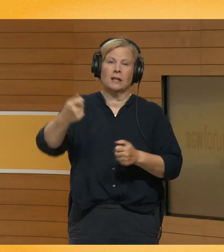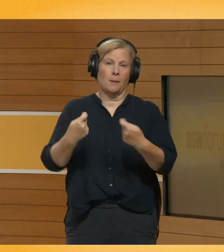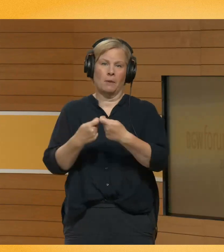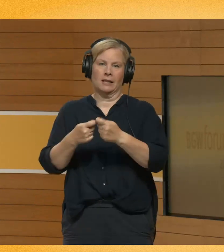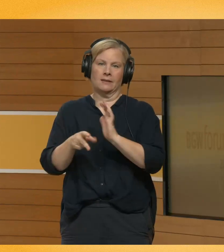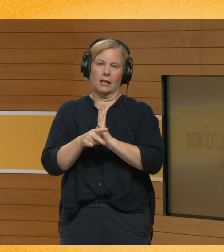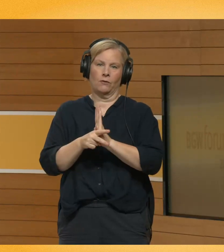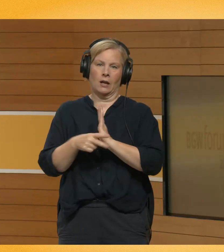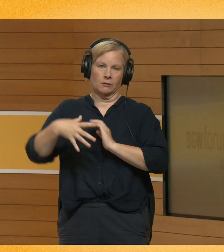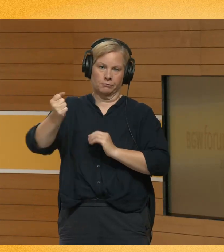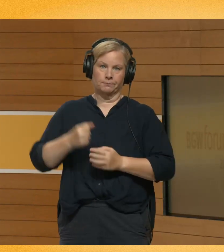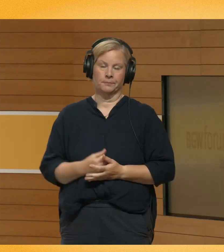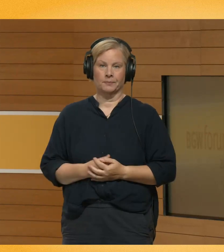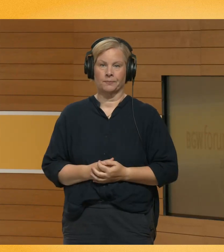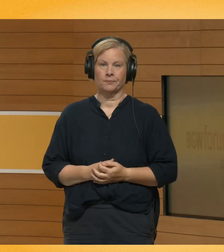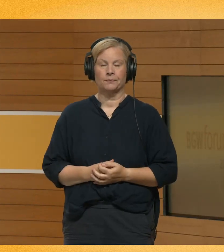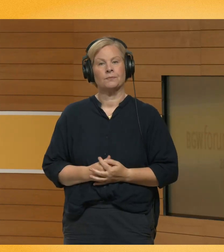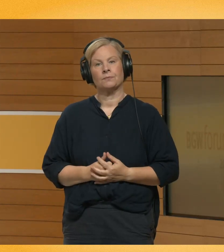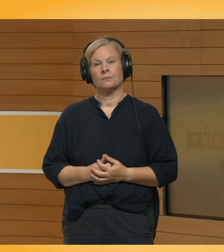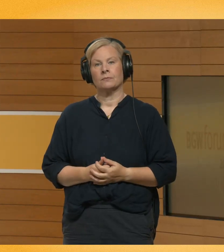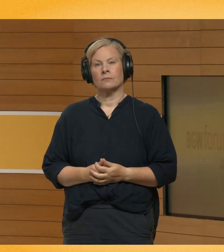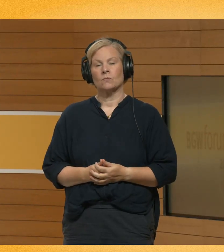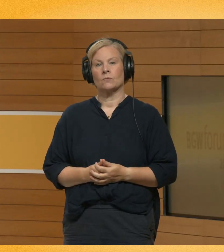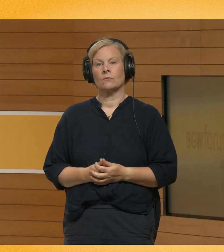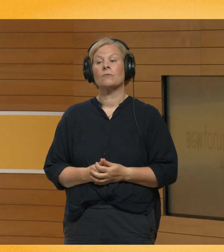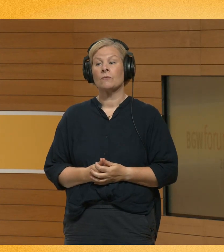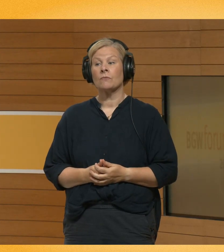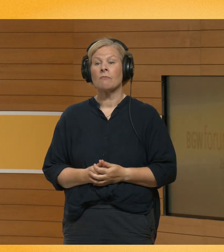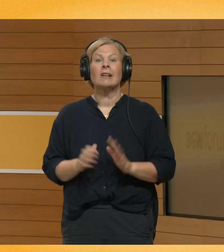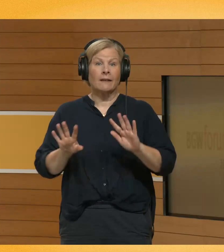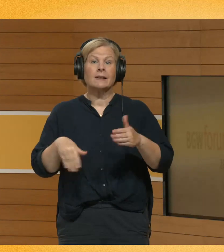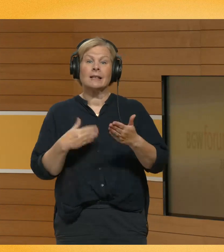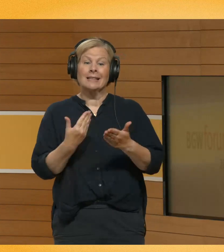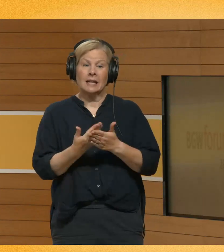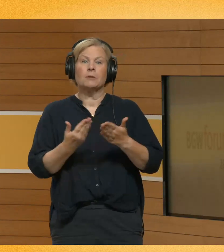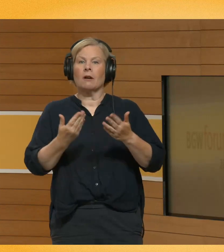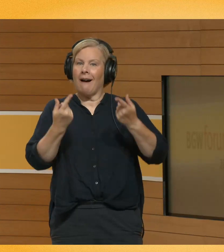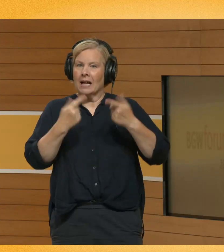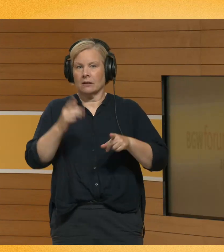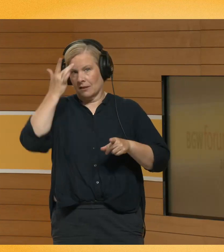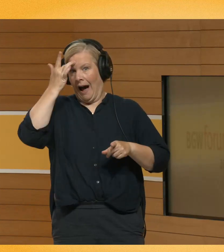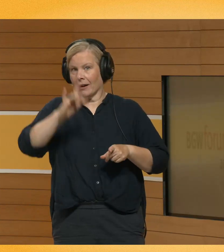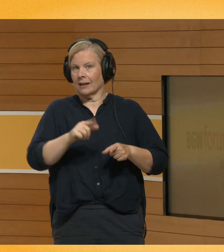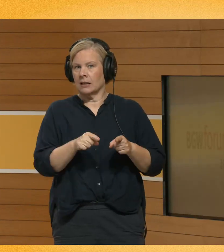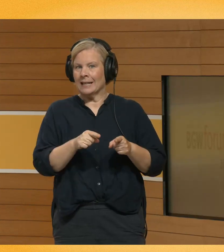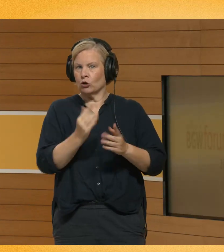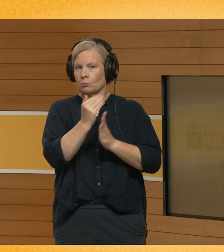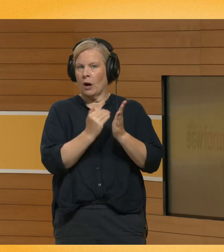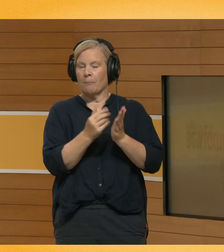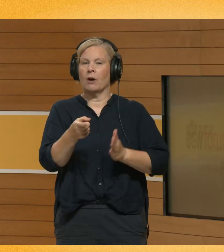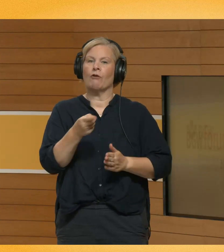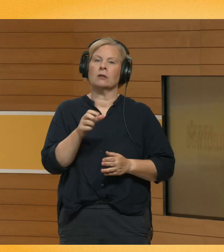different accreditation program provided by the ANCC. The ANCC was very generous also in